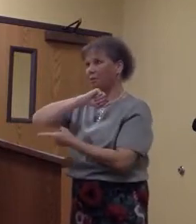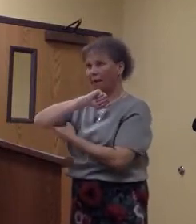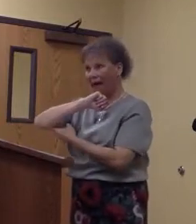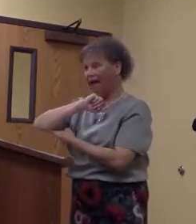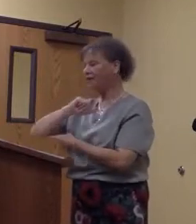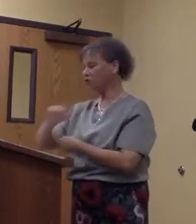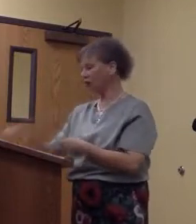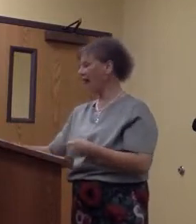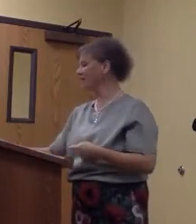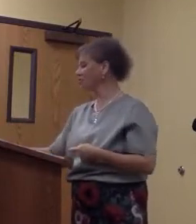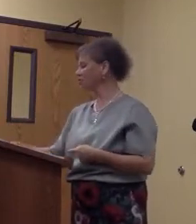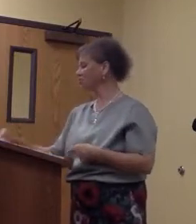Bag. Trash.